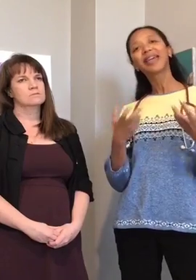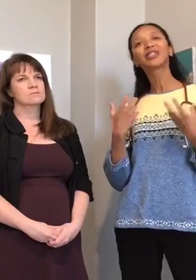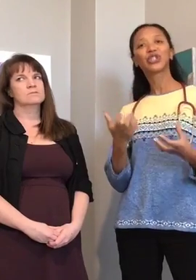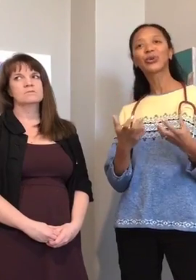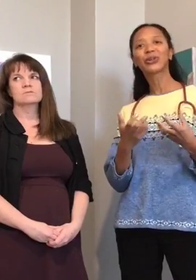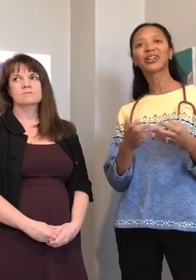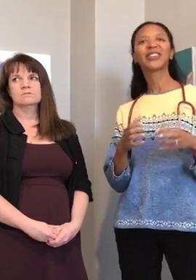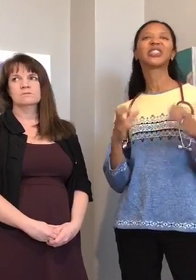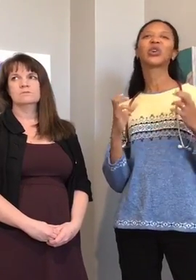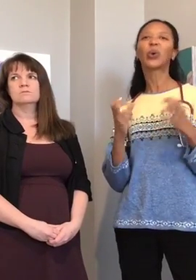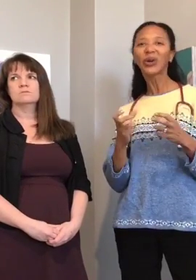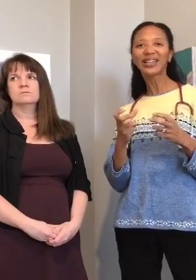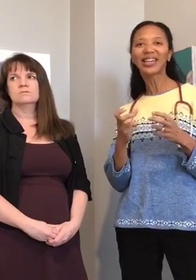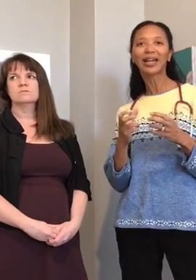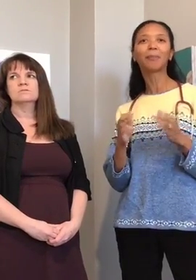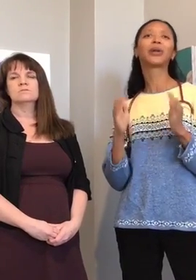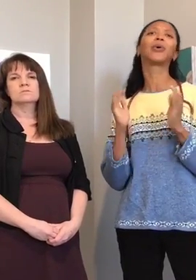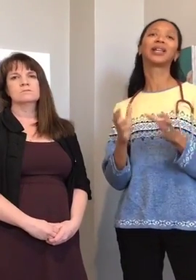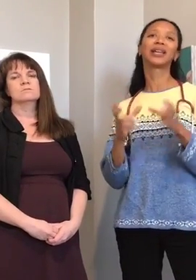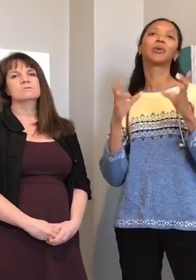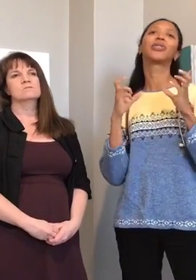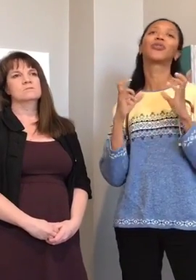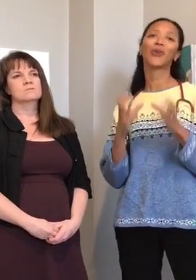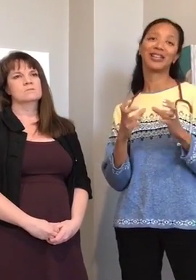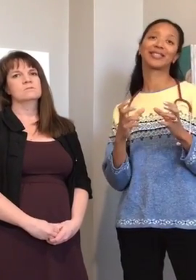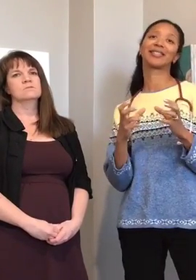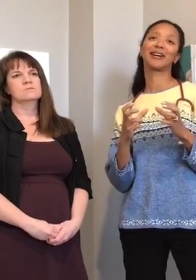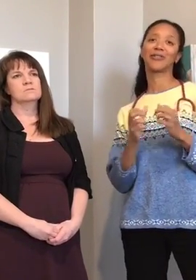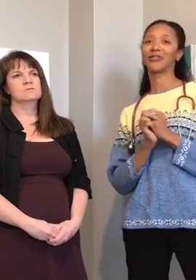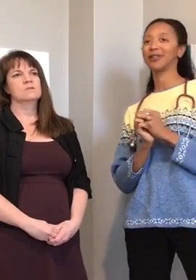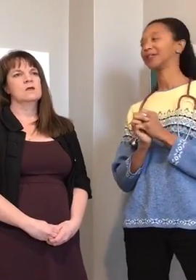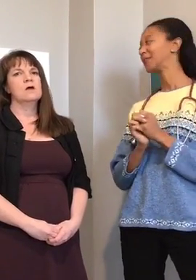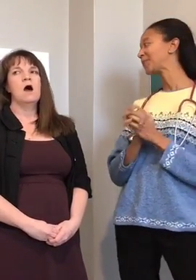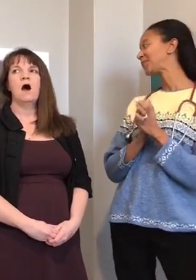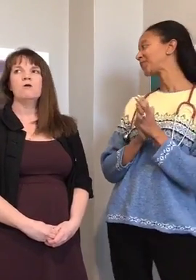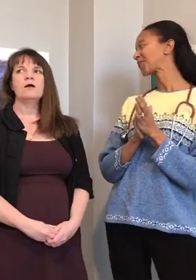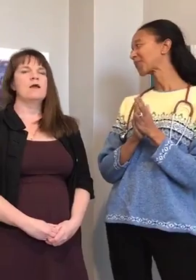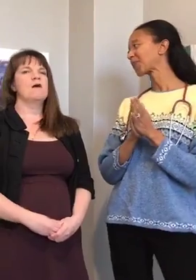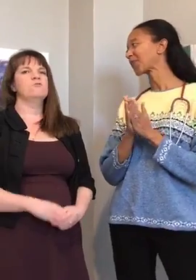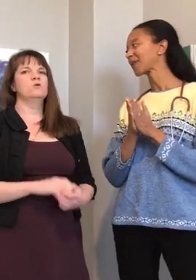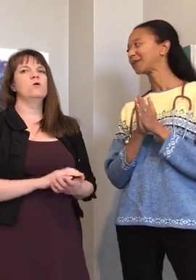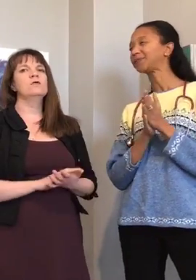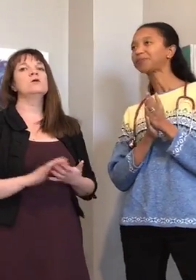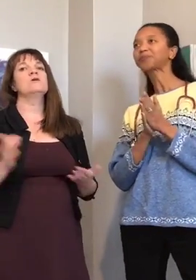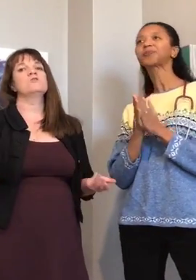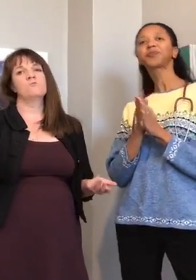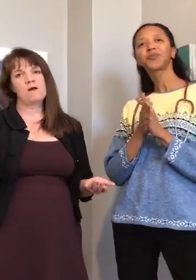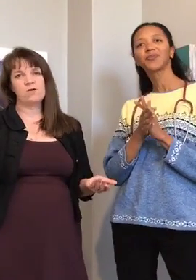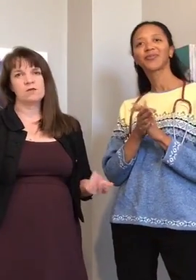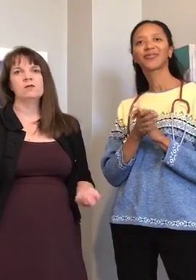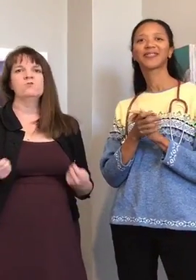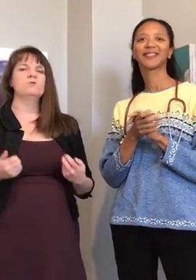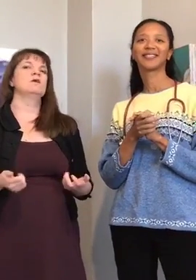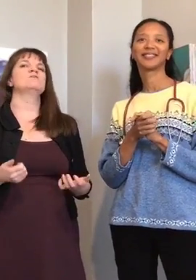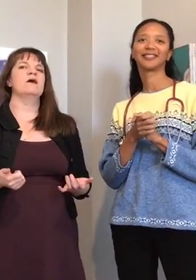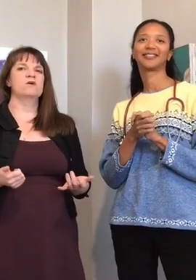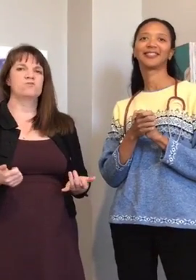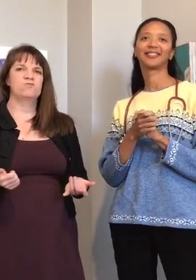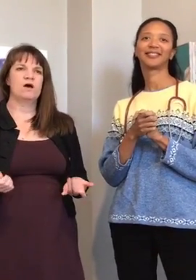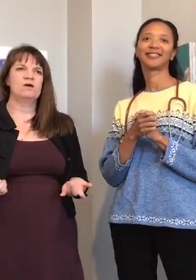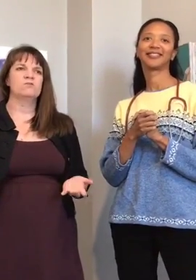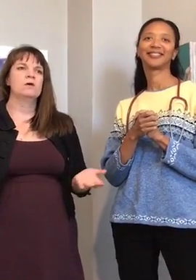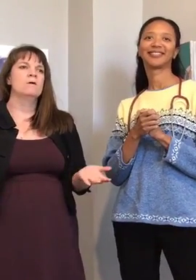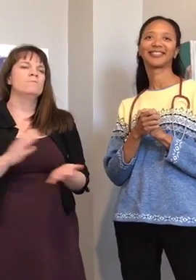So make sure that you're oiling it up, but oiling it with the right stuff. All right, after you oil it, you need to rev it. So you need